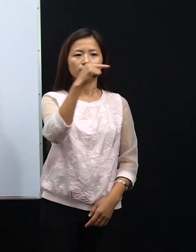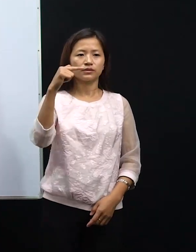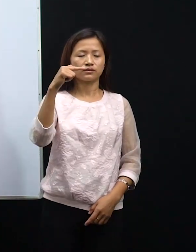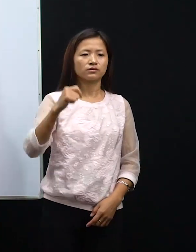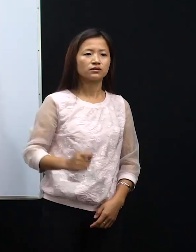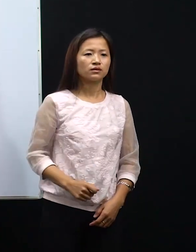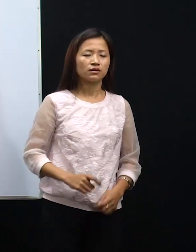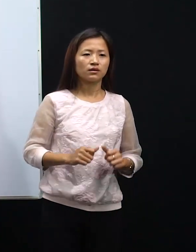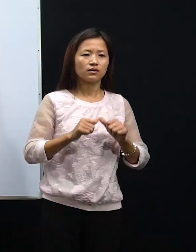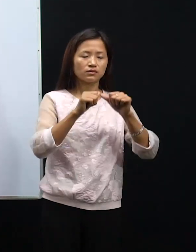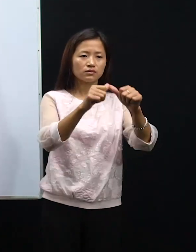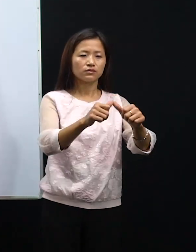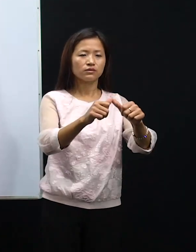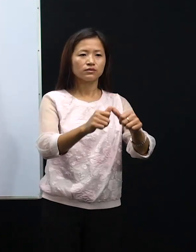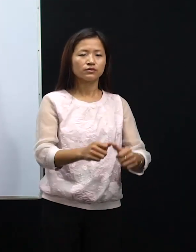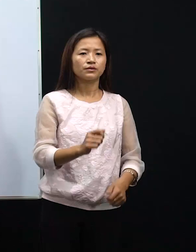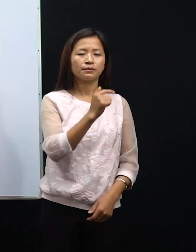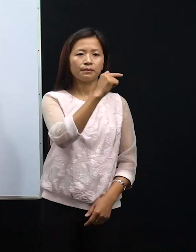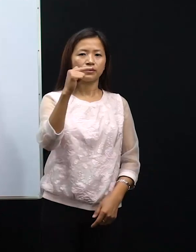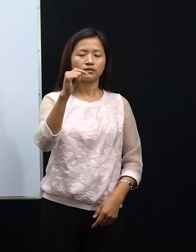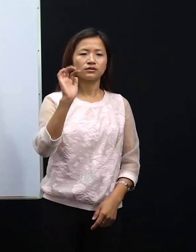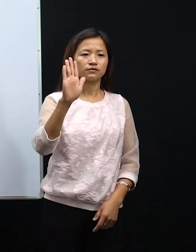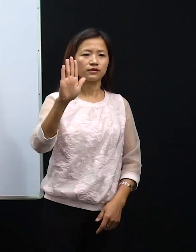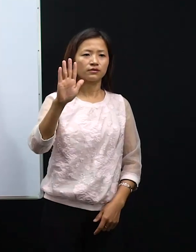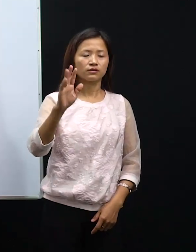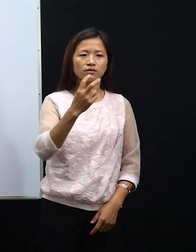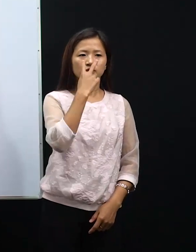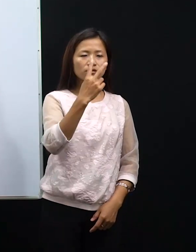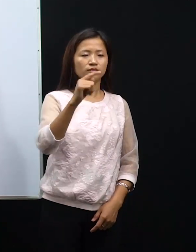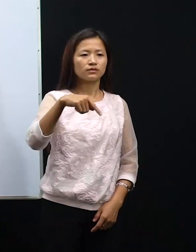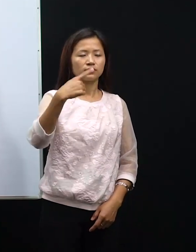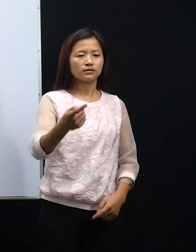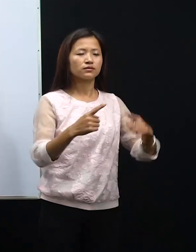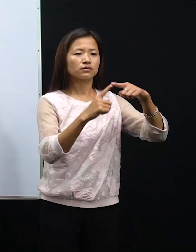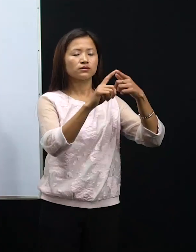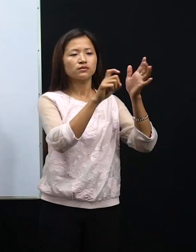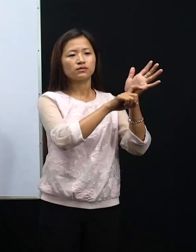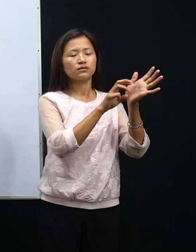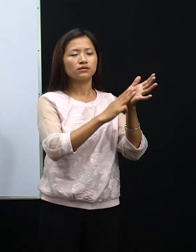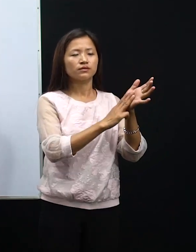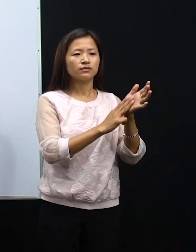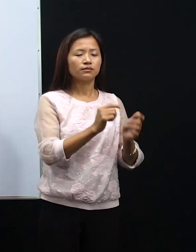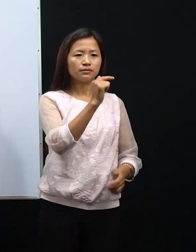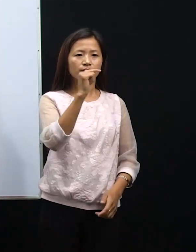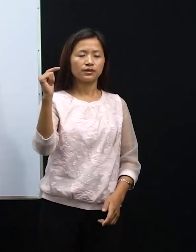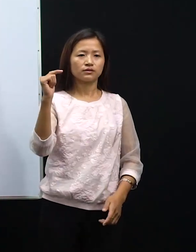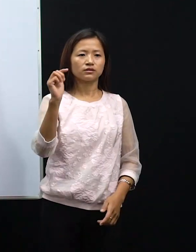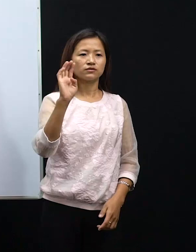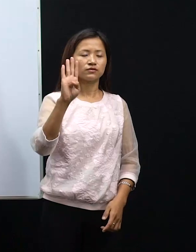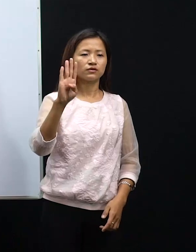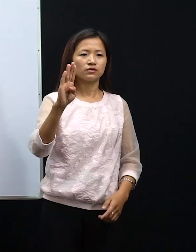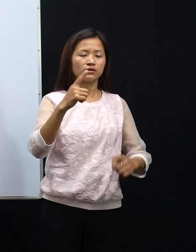minus. So your answer will be minus 5. Now if you look at the next term, minus 4x